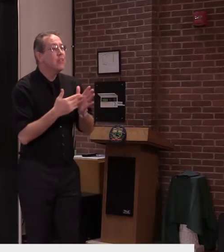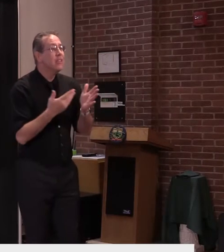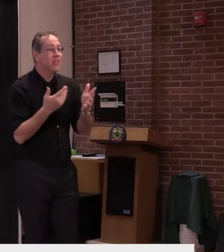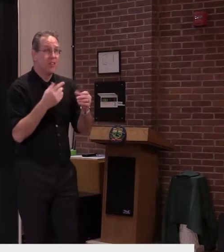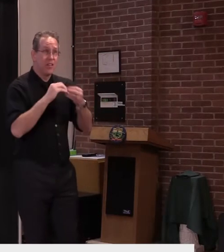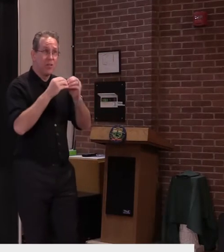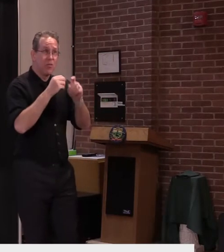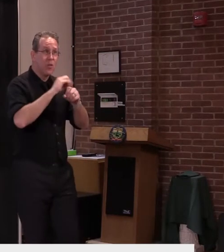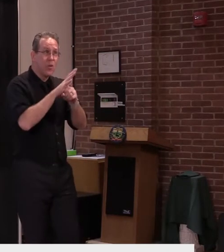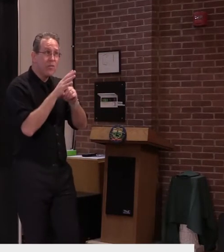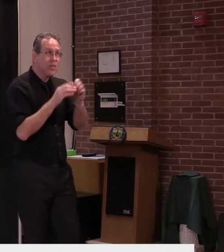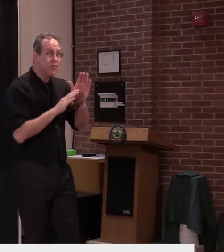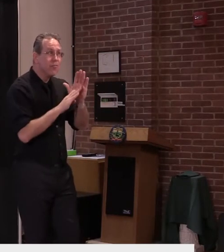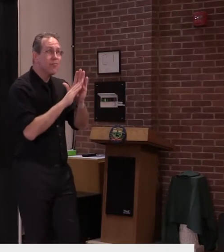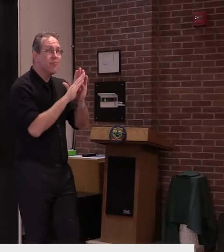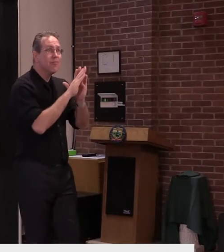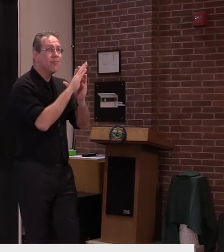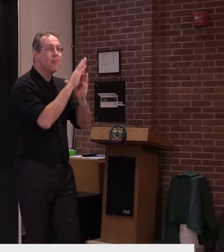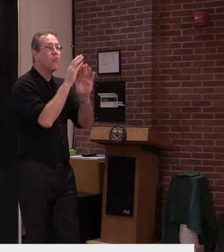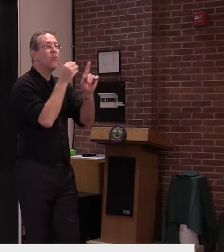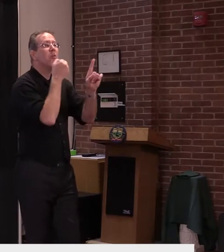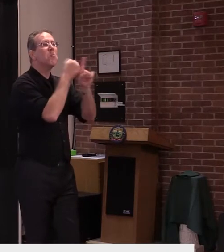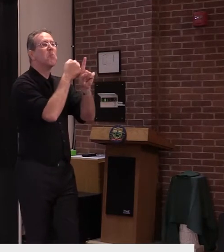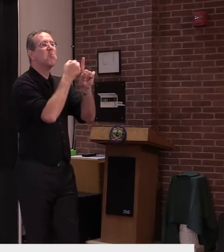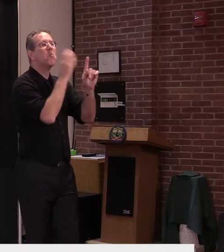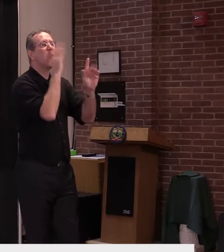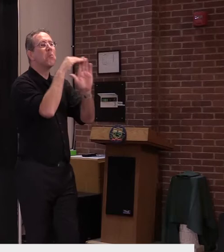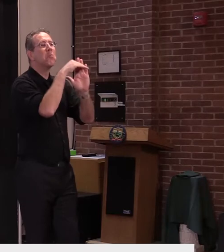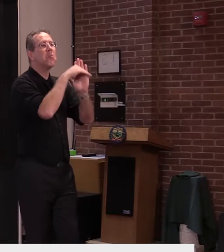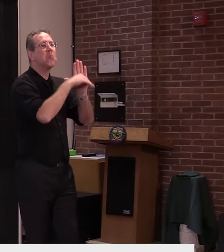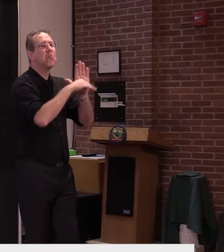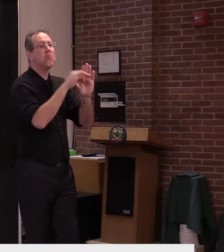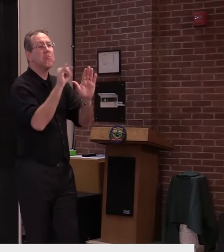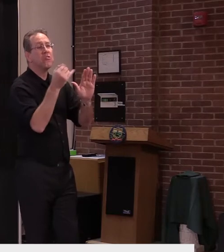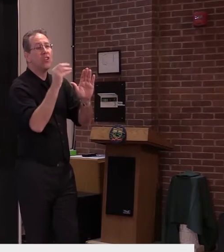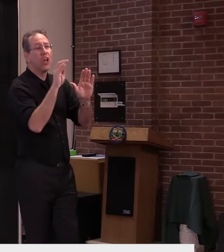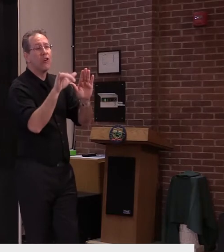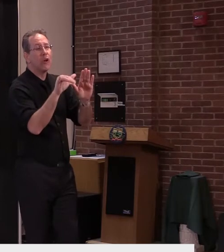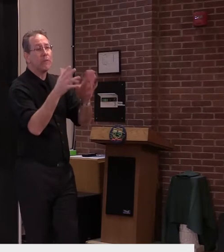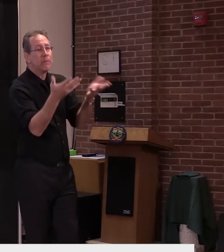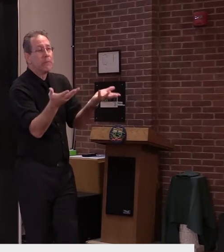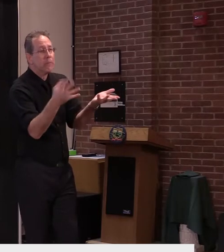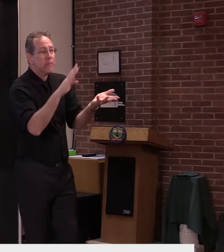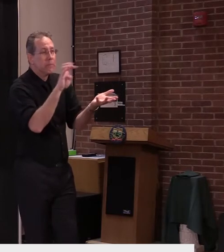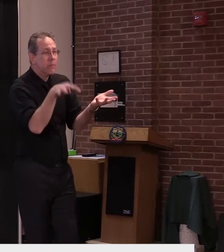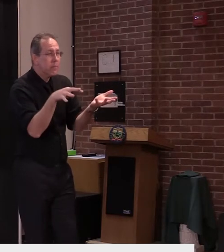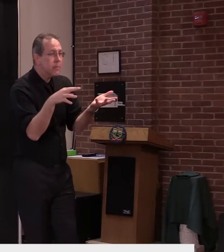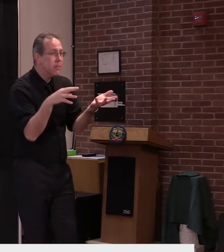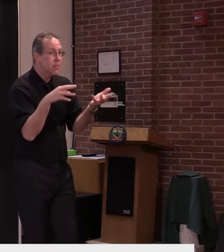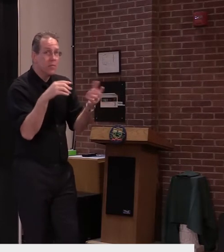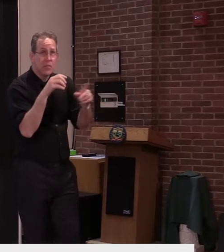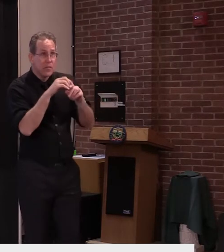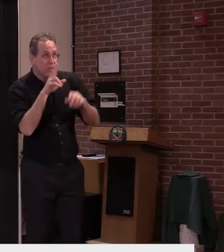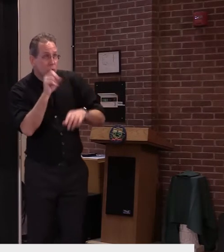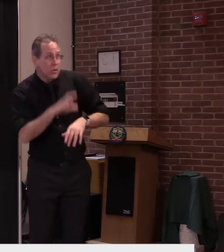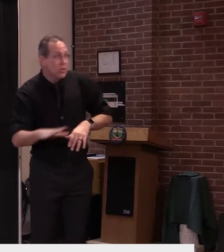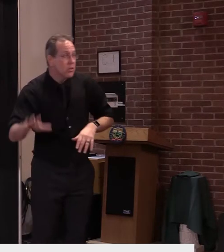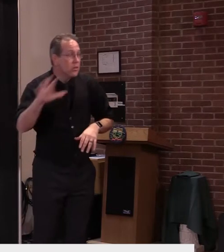the future, likely the end of January or February for the country, because so many people are being impacted at one